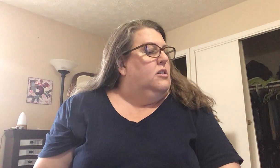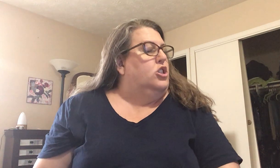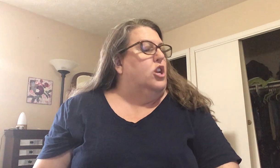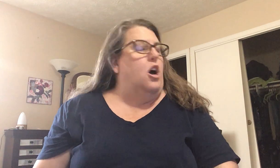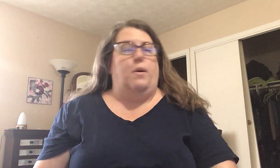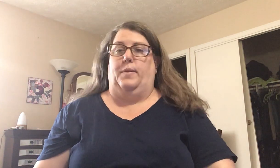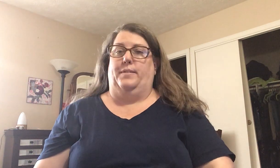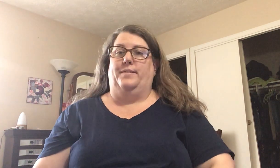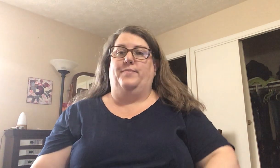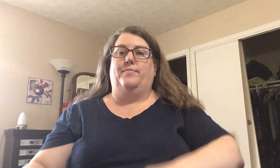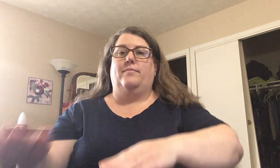Slow.